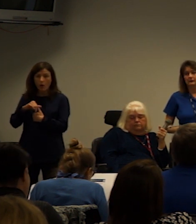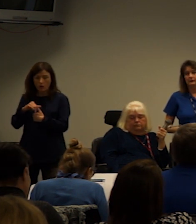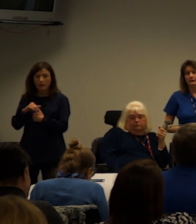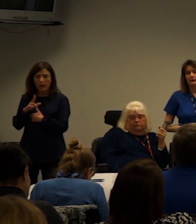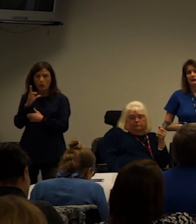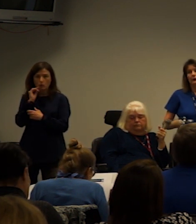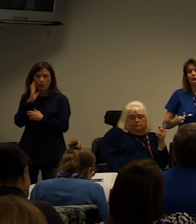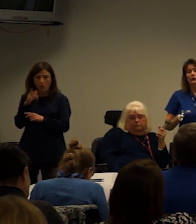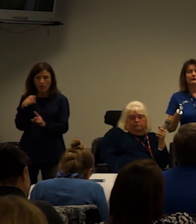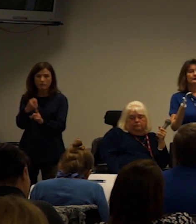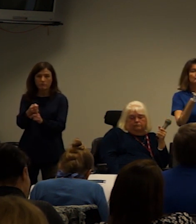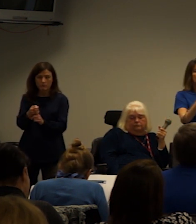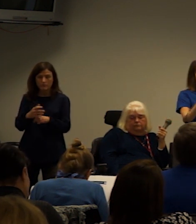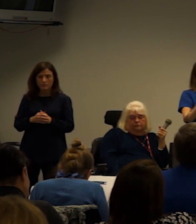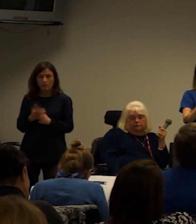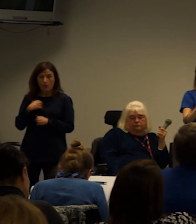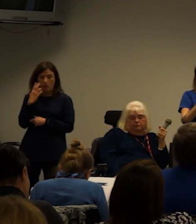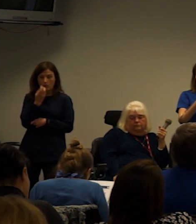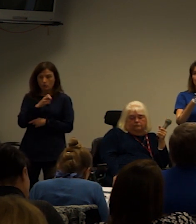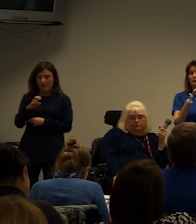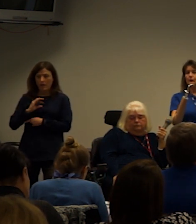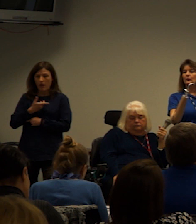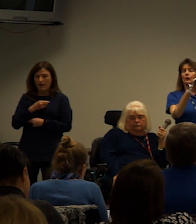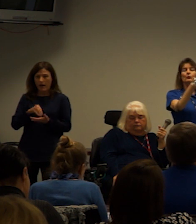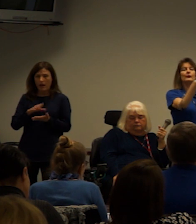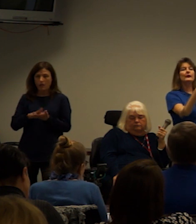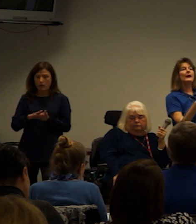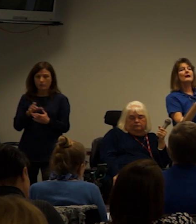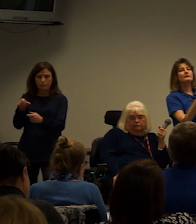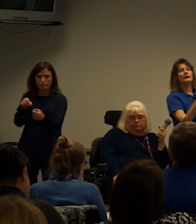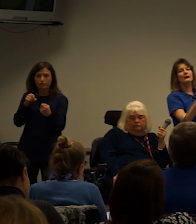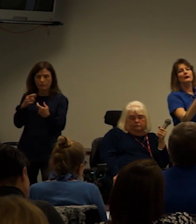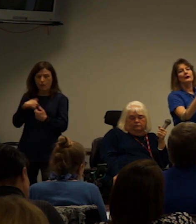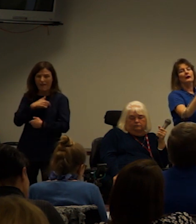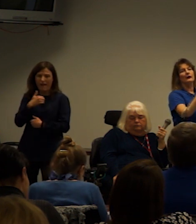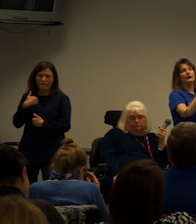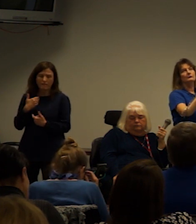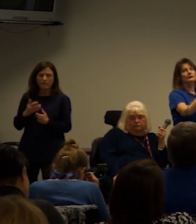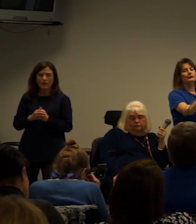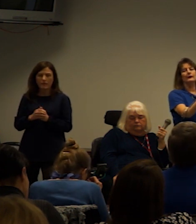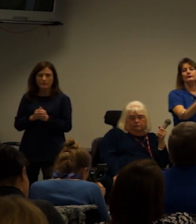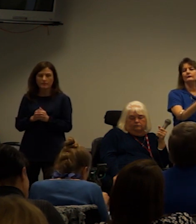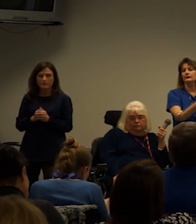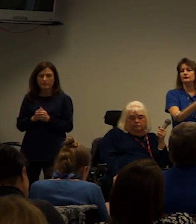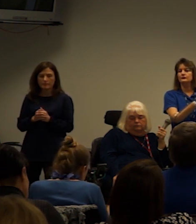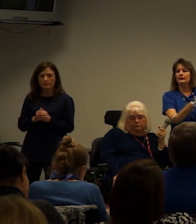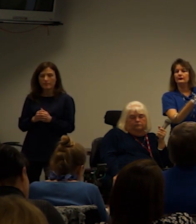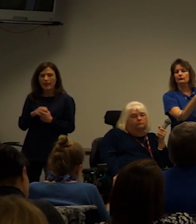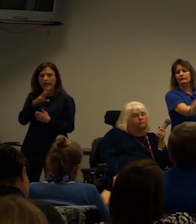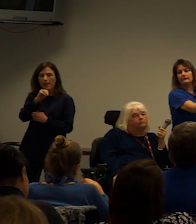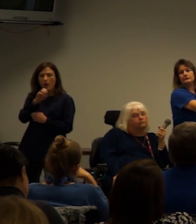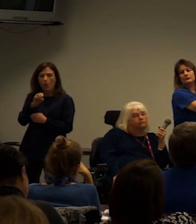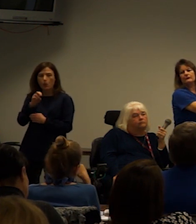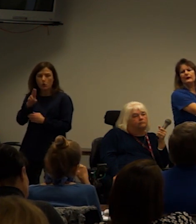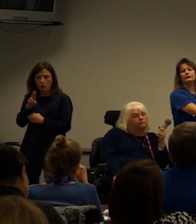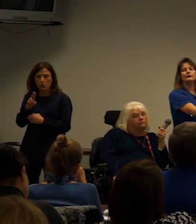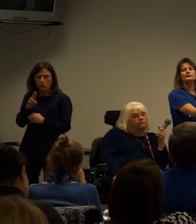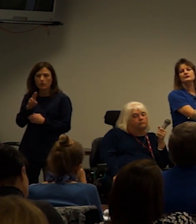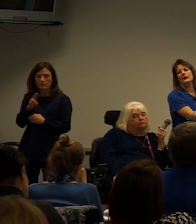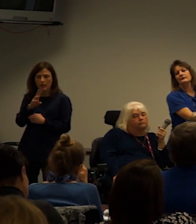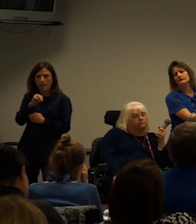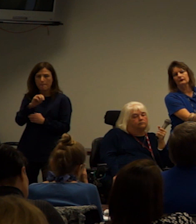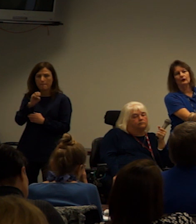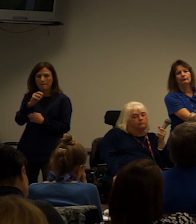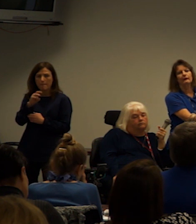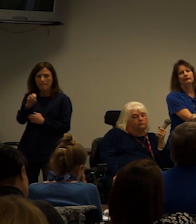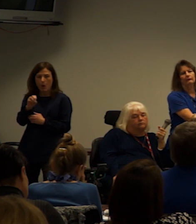coming, we're going to transfer our records or we have a memorandum of understanding with this provider up